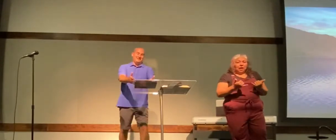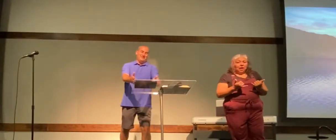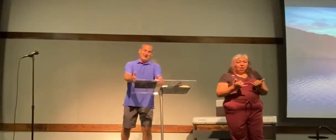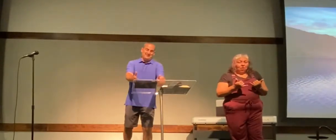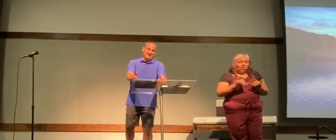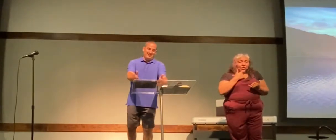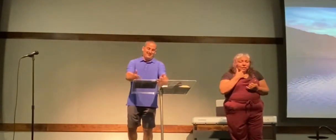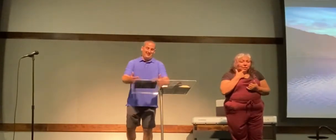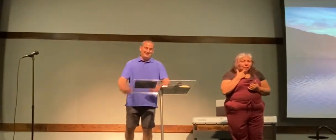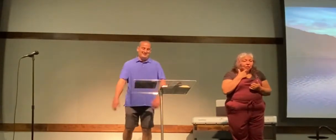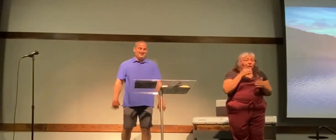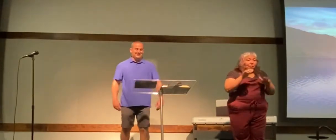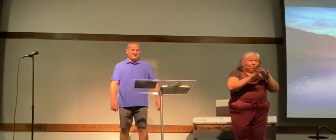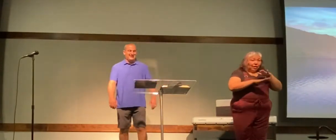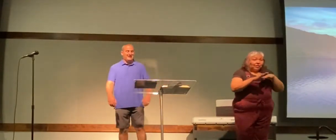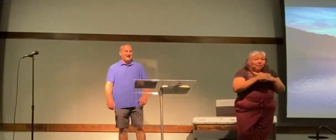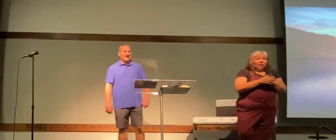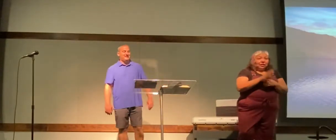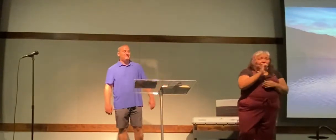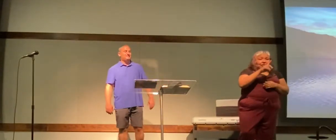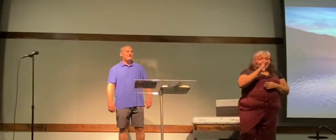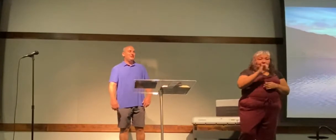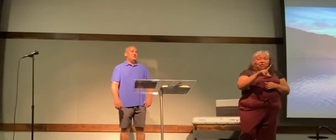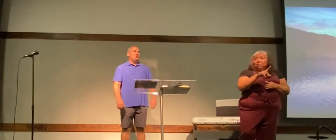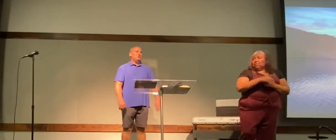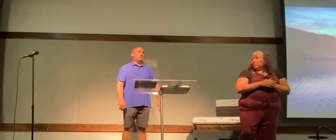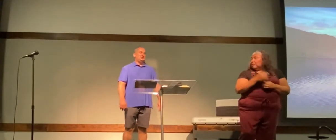says, you know, basically Ezekiel's like,